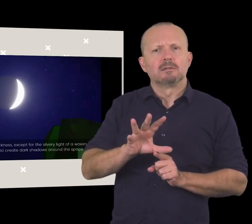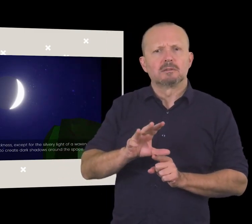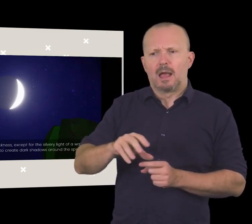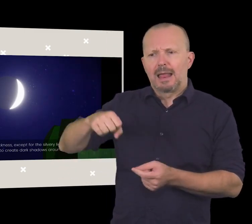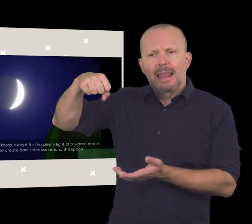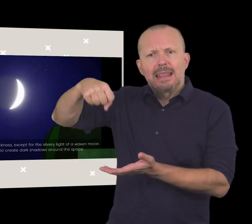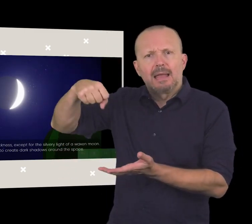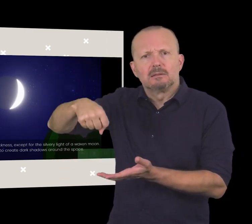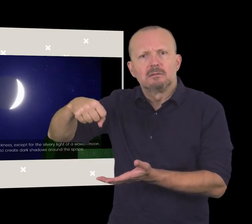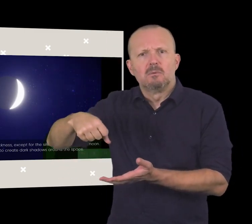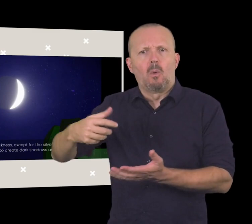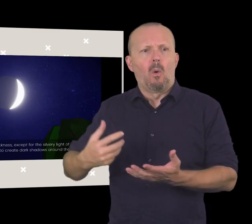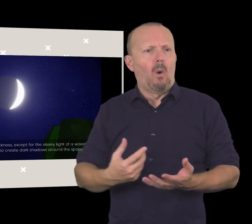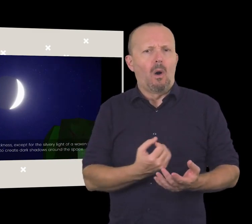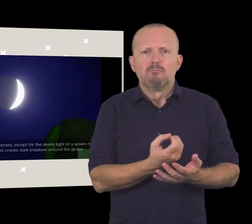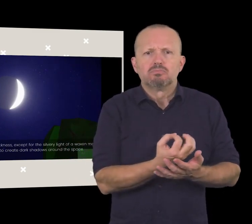So